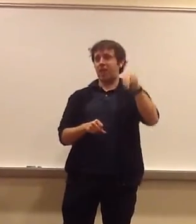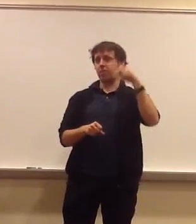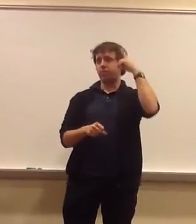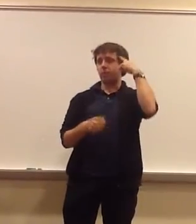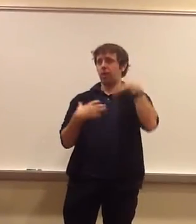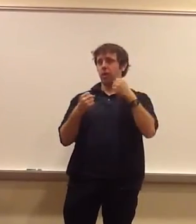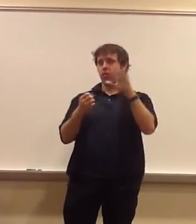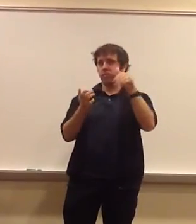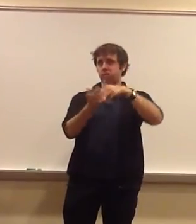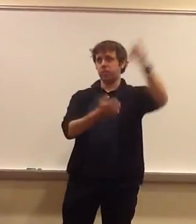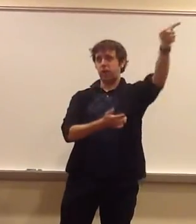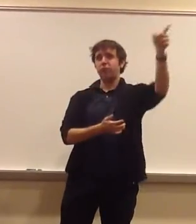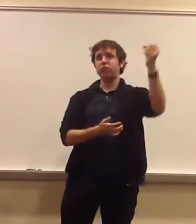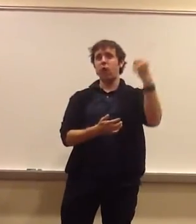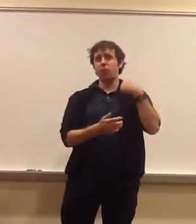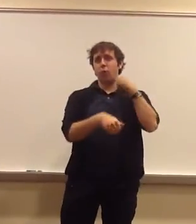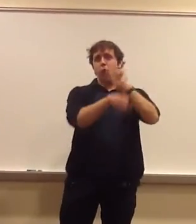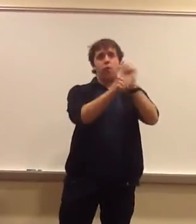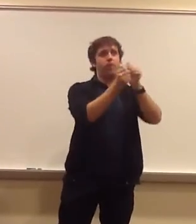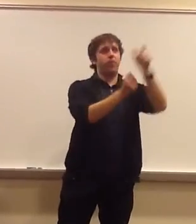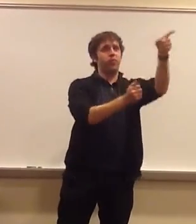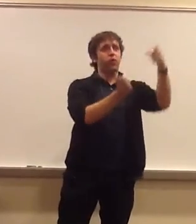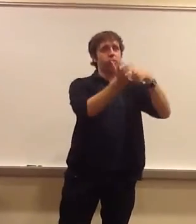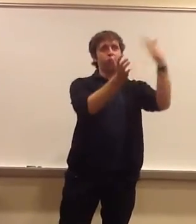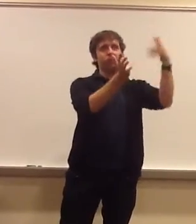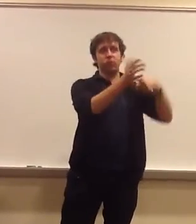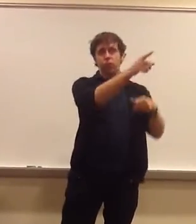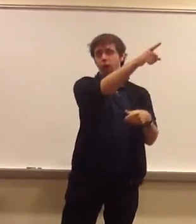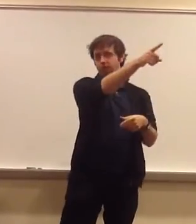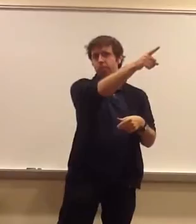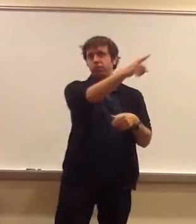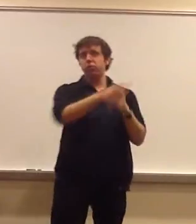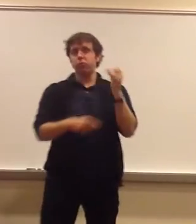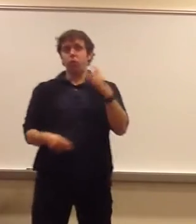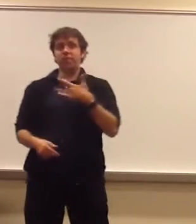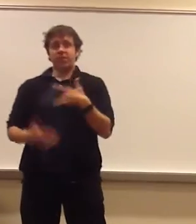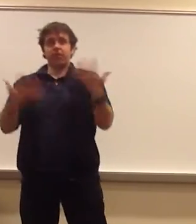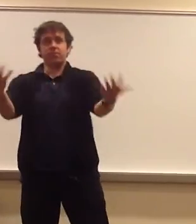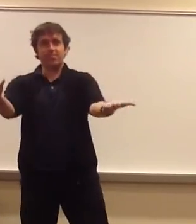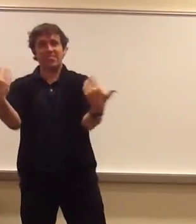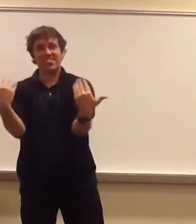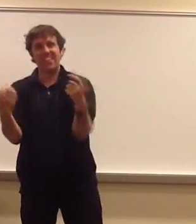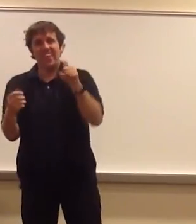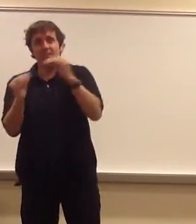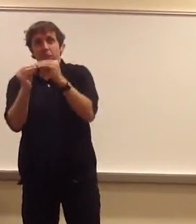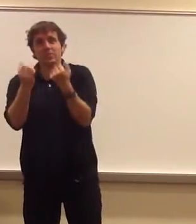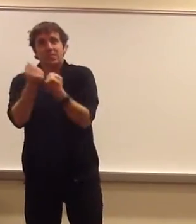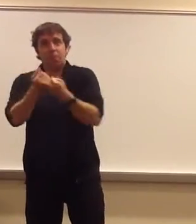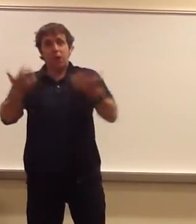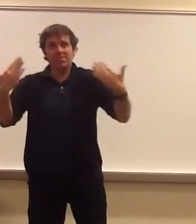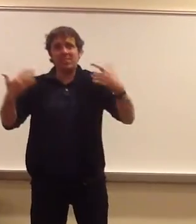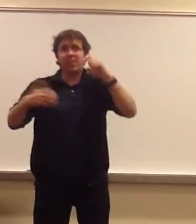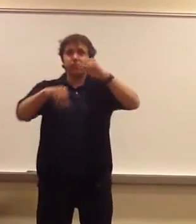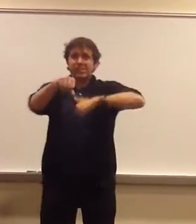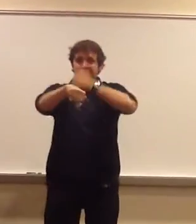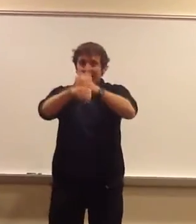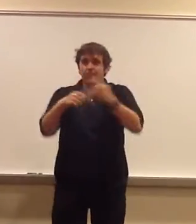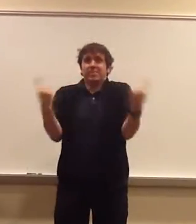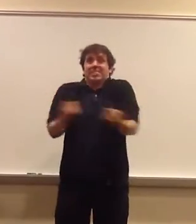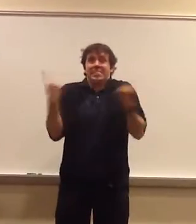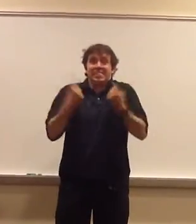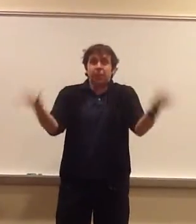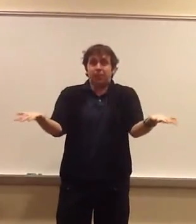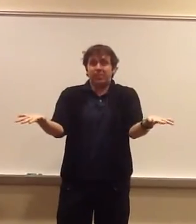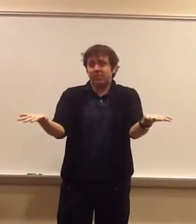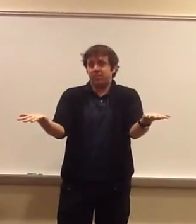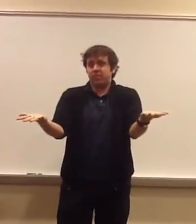see the need. Cynthia works in Nashua. I work with, we collaborate occasionally. So again,